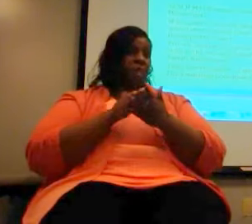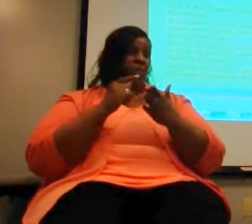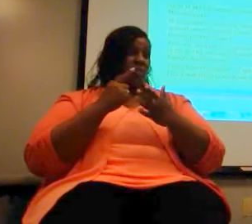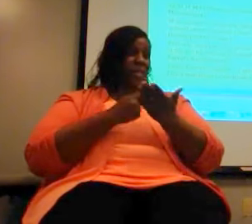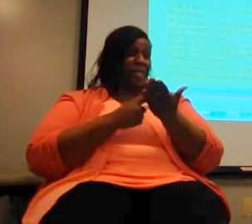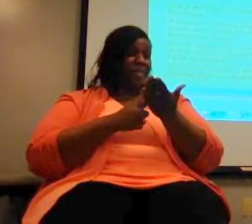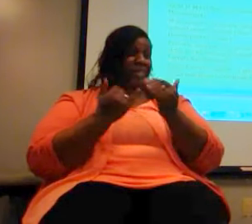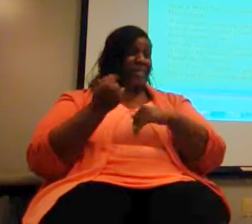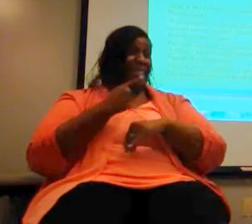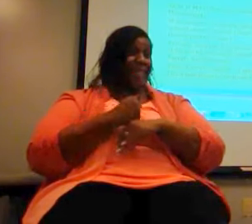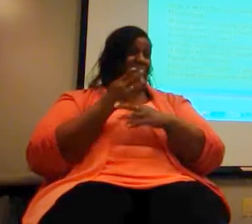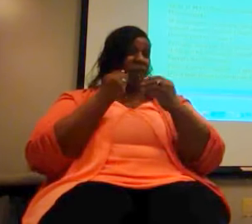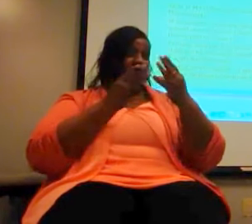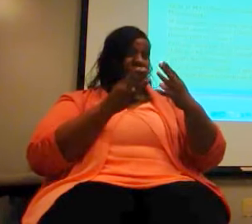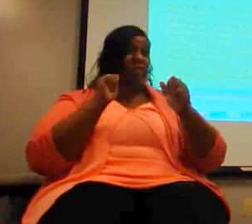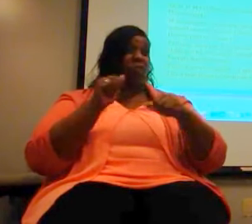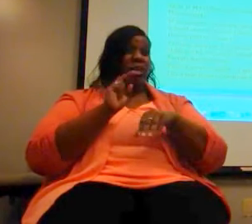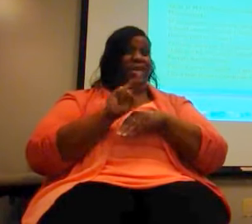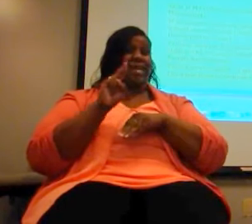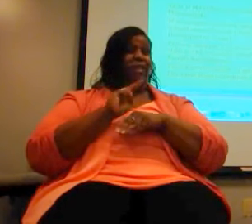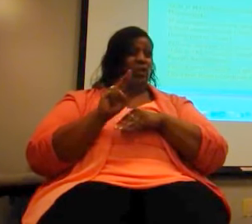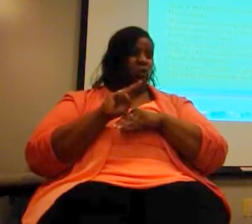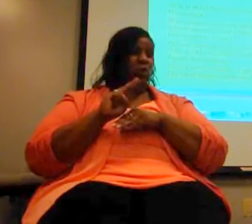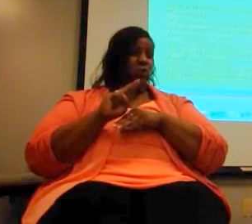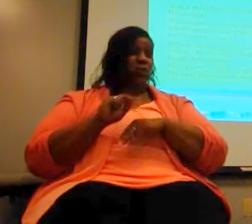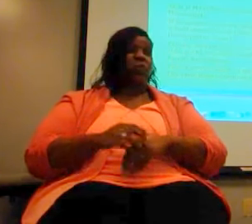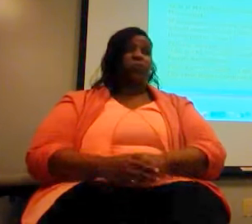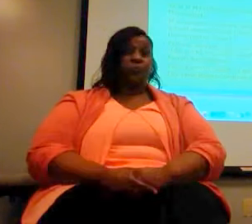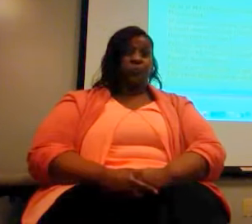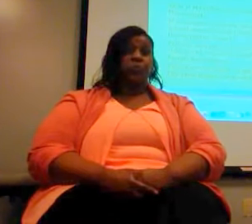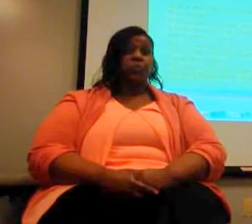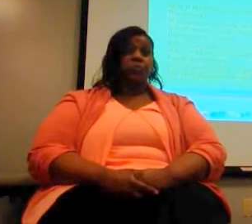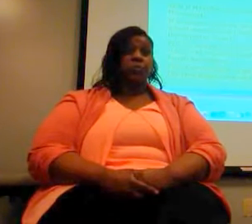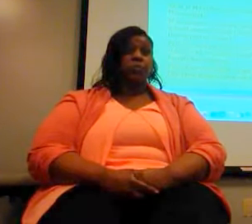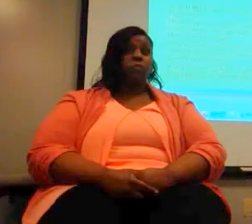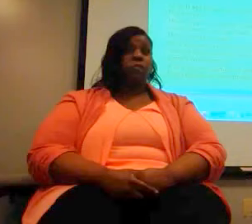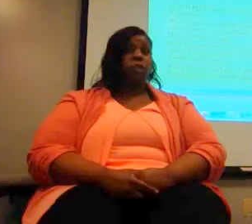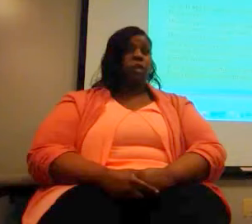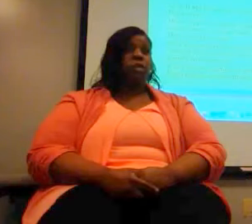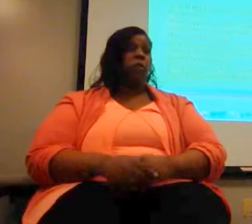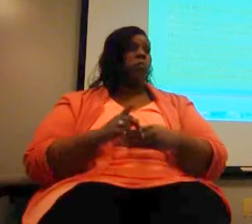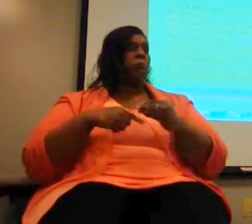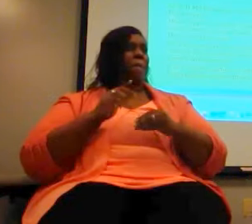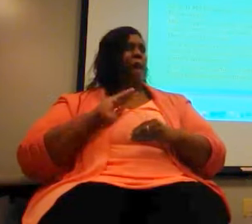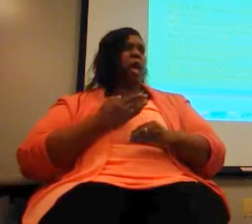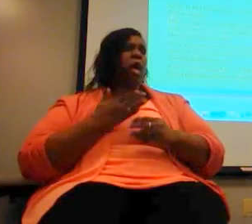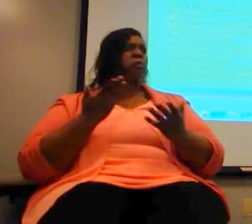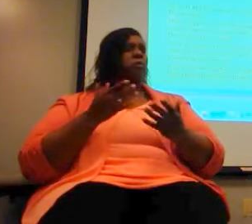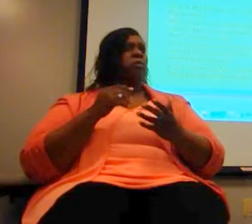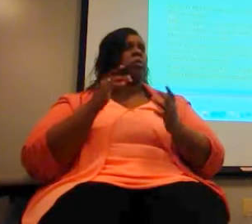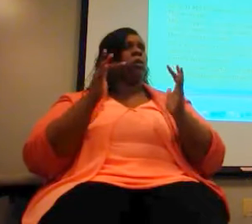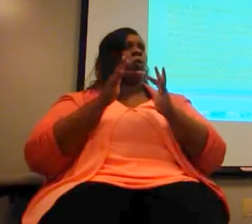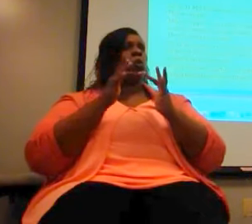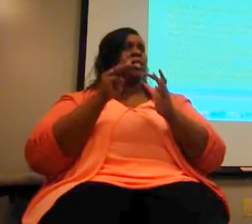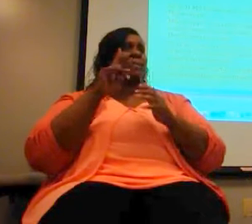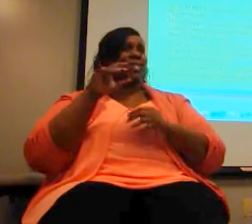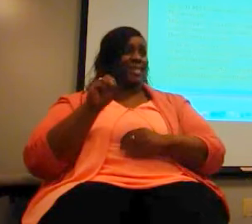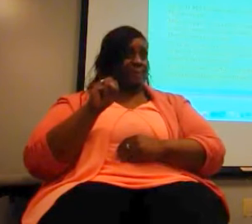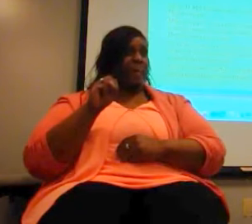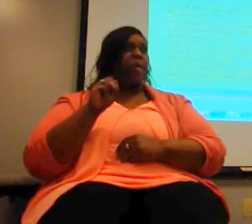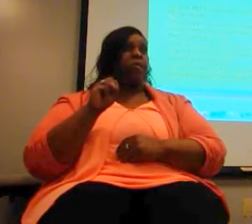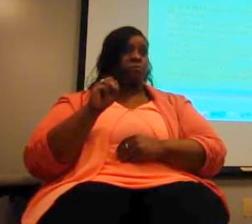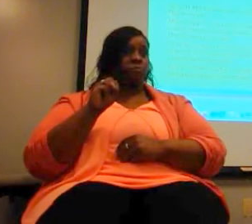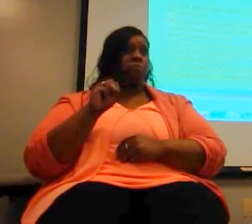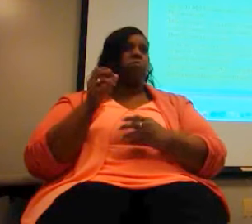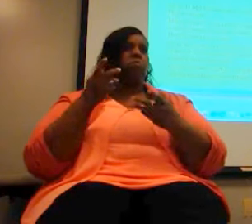for, practical information that we can actually use. So who we are, a little bit about us. REACH Mississippi is Realizing Excellence for